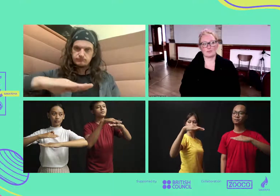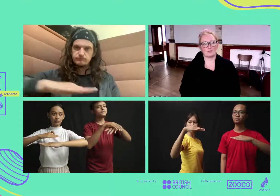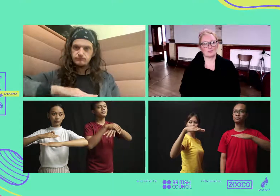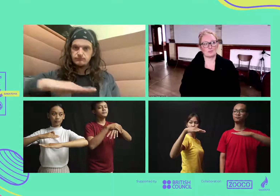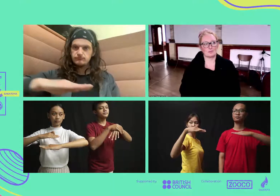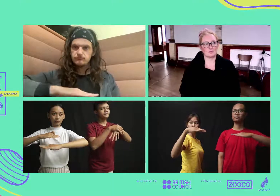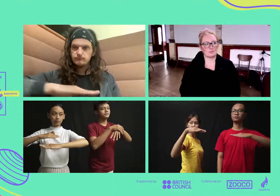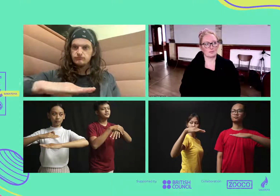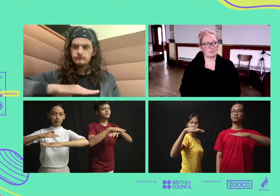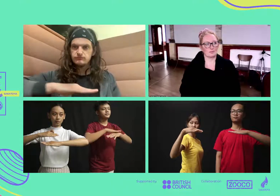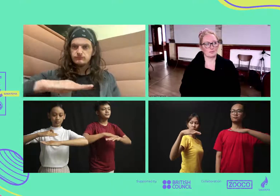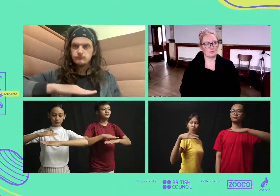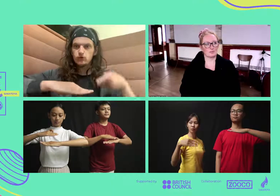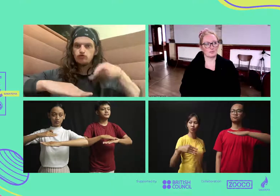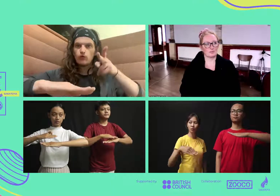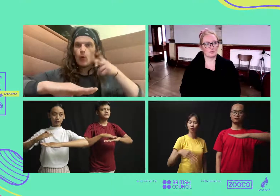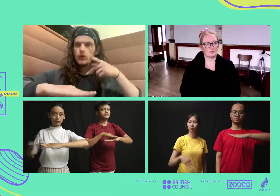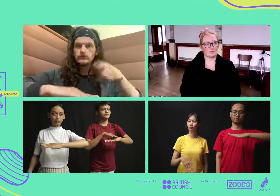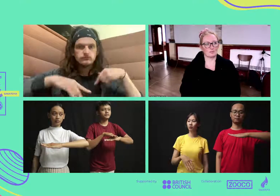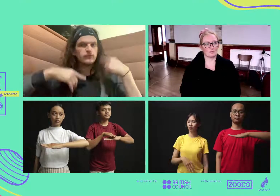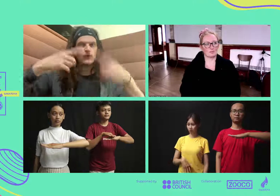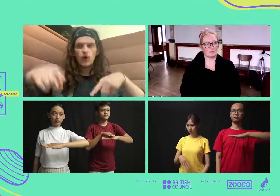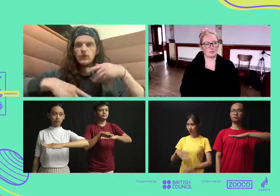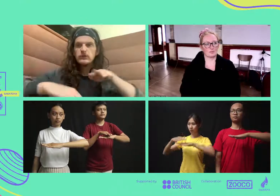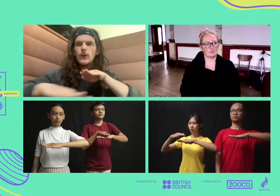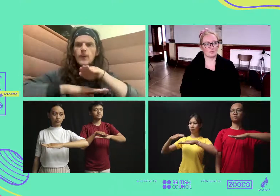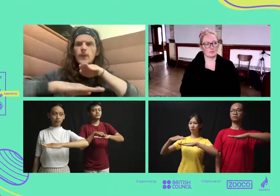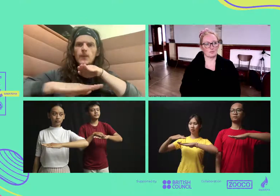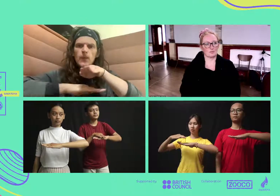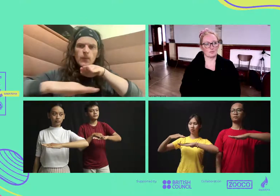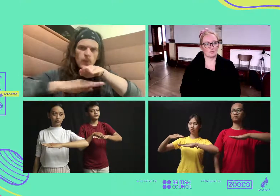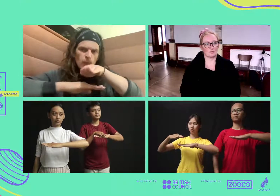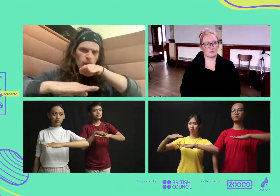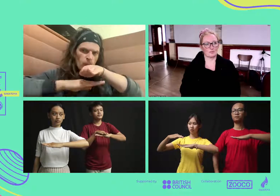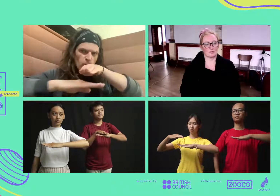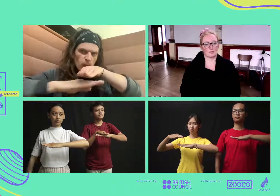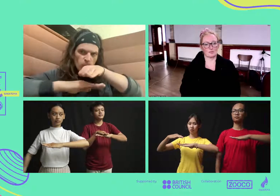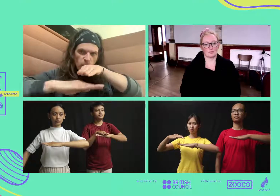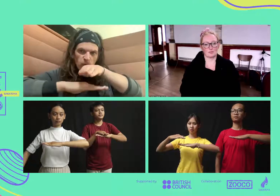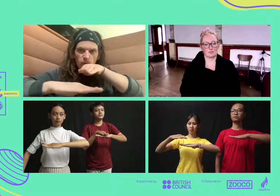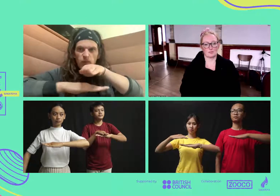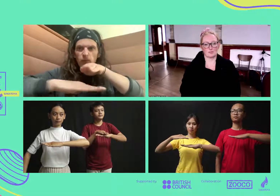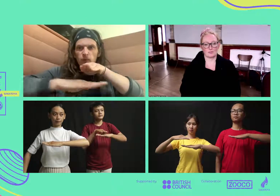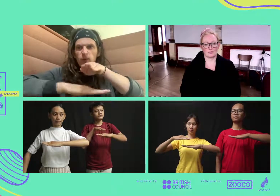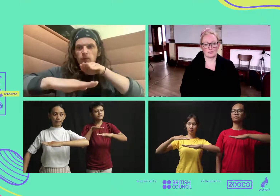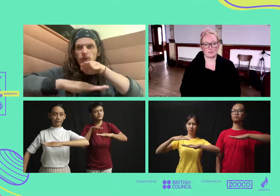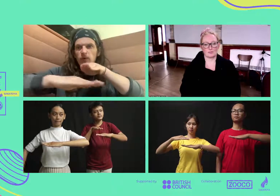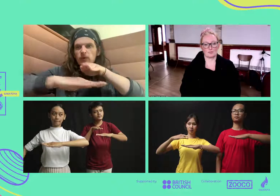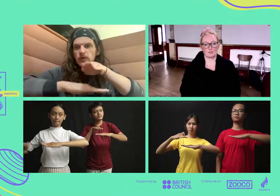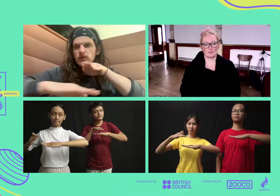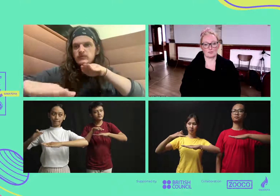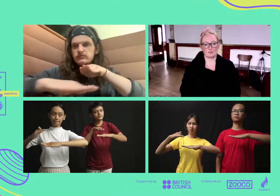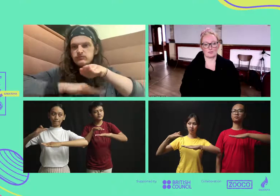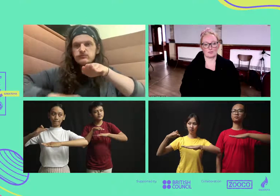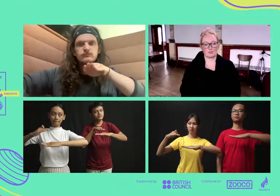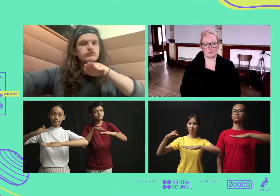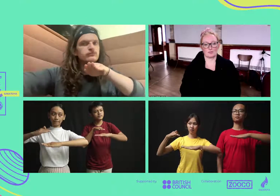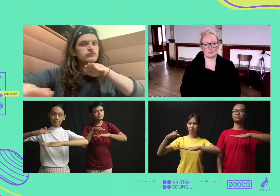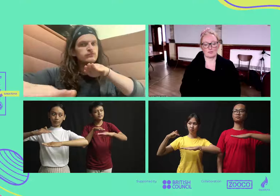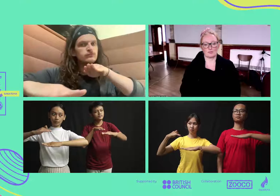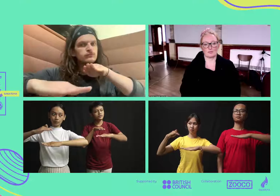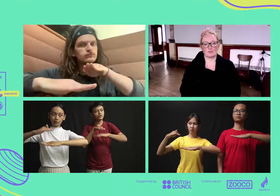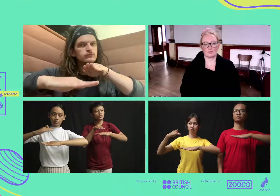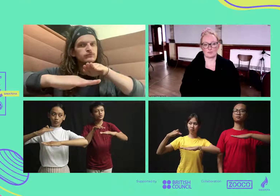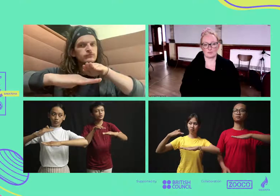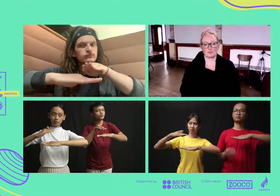along. You can see the ground moving. So you keep that going all the time, and that shows that the car is moving.